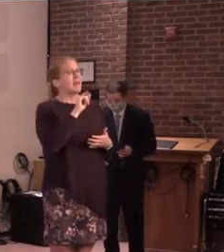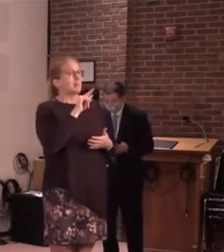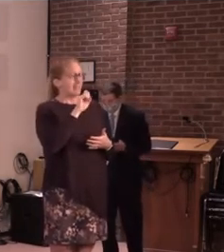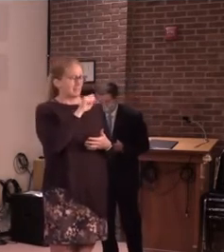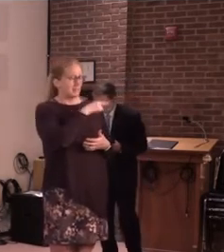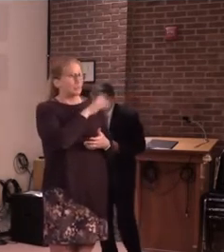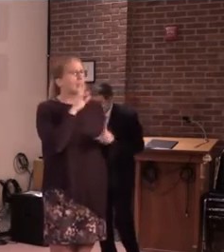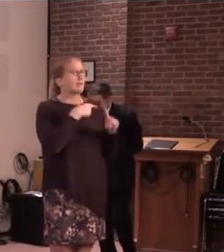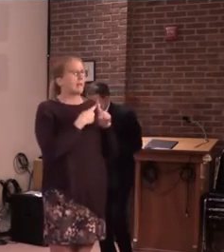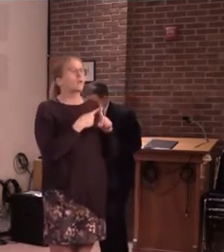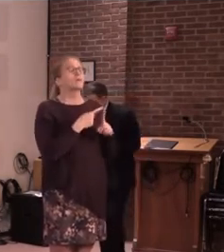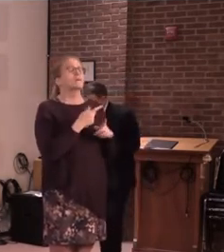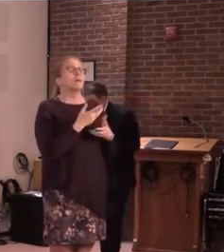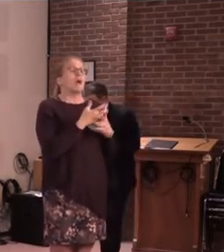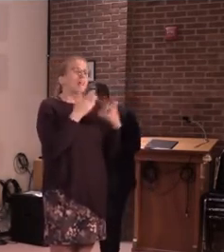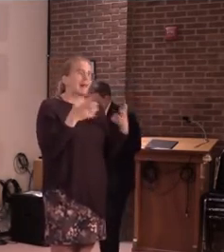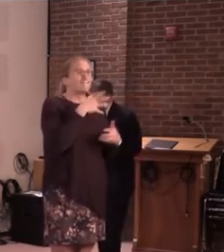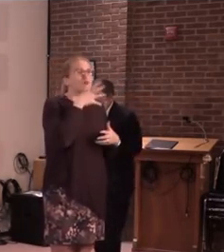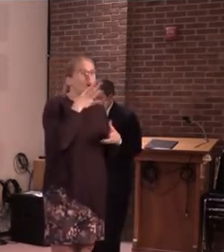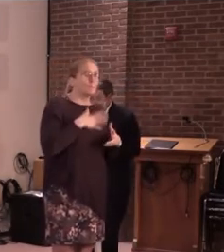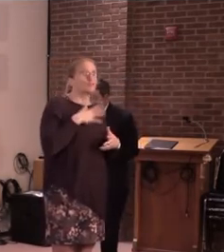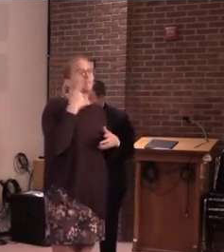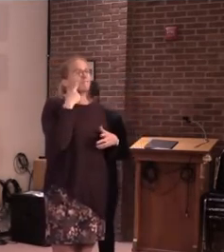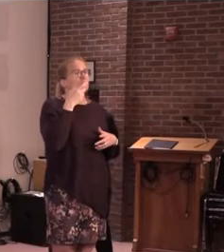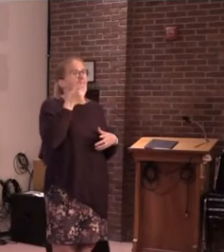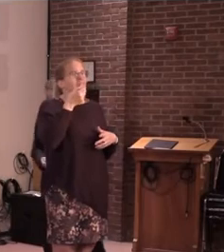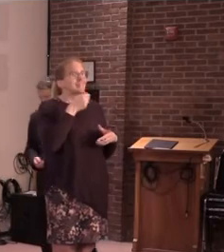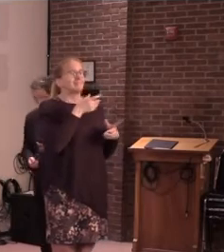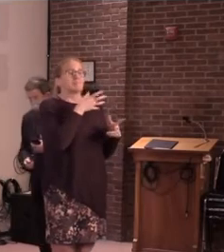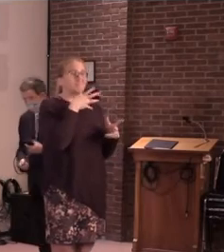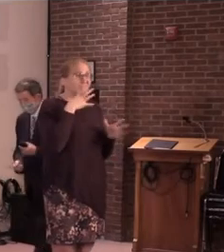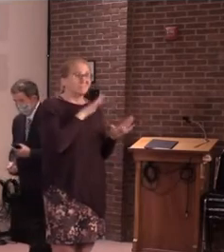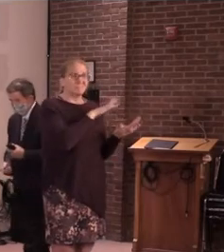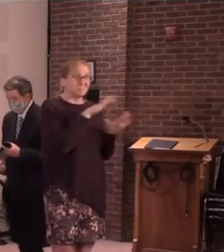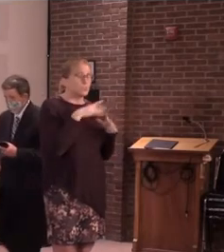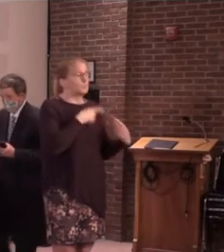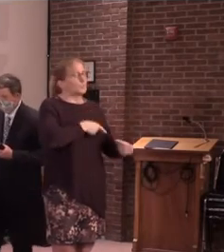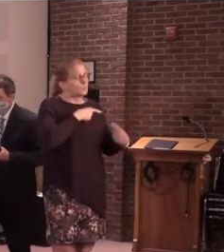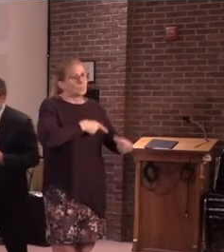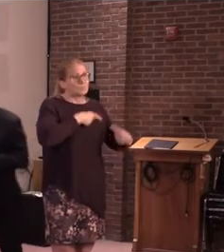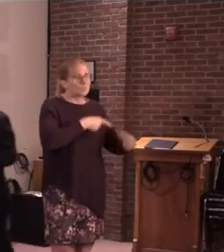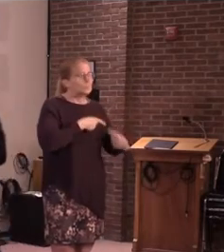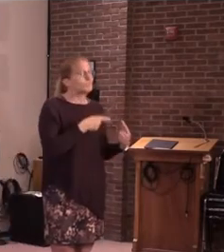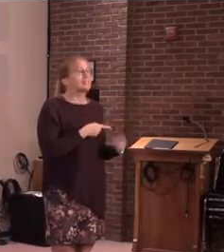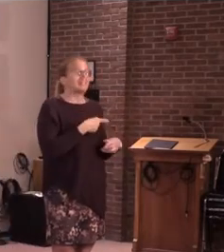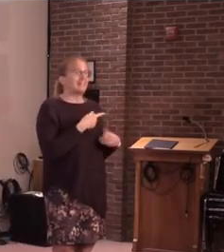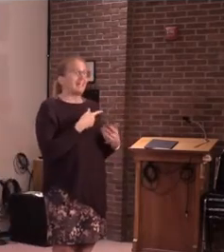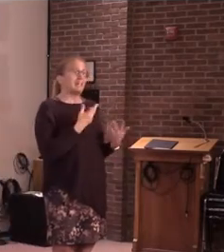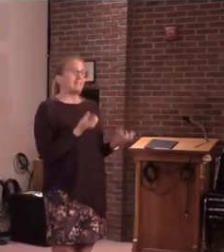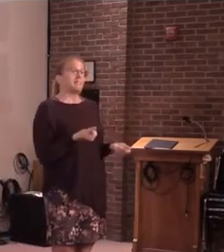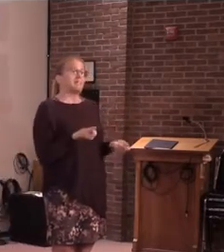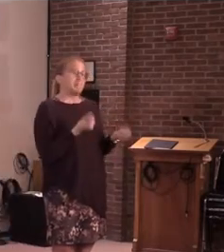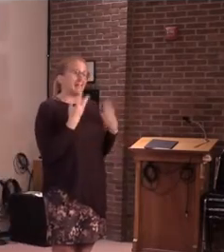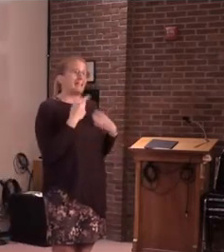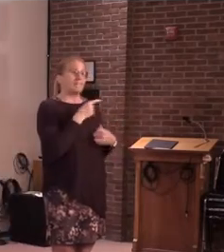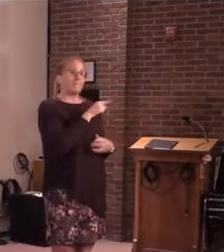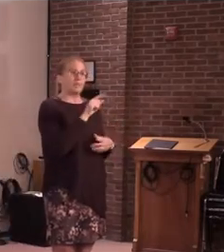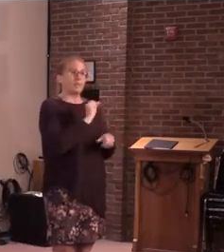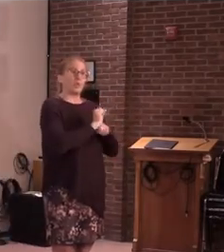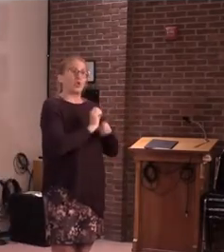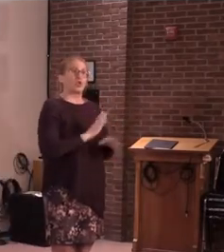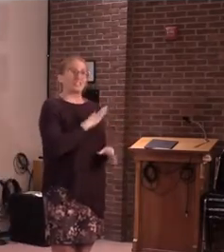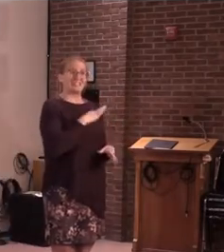of Vermont's dairy firms are under, and we know that those difficulties have begun to affect the employment status of a lot of the frontline dairy